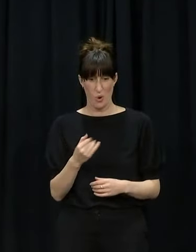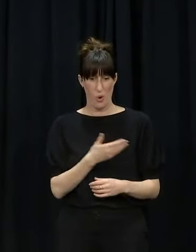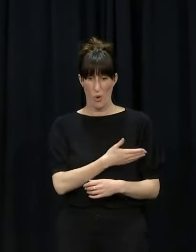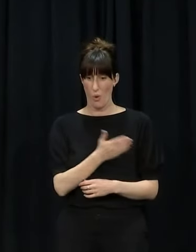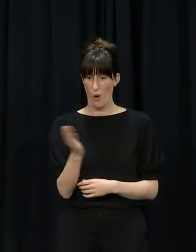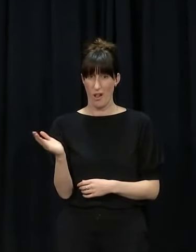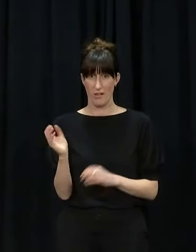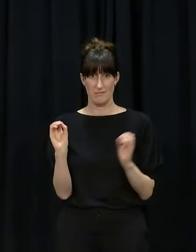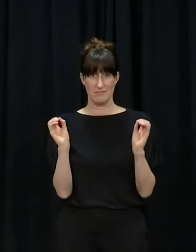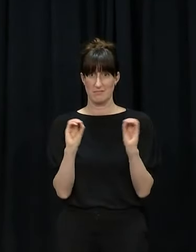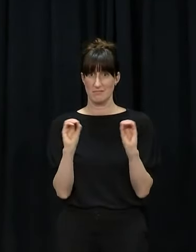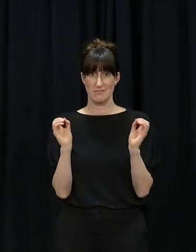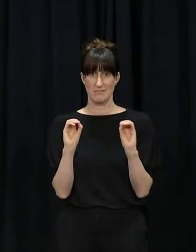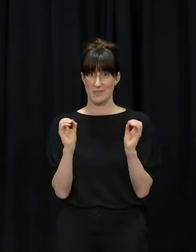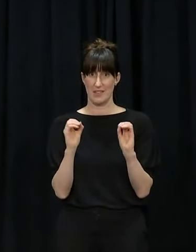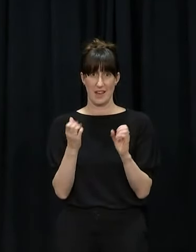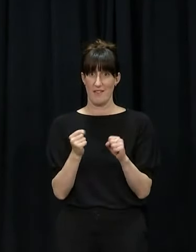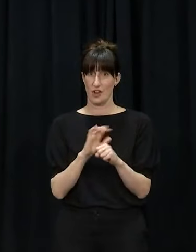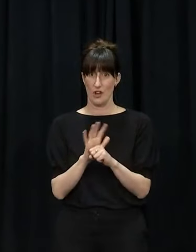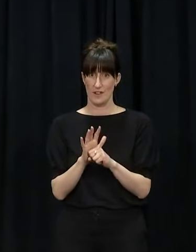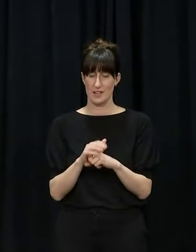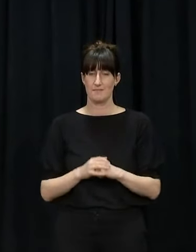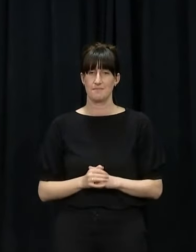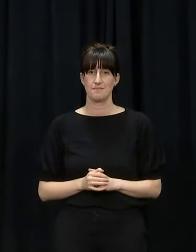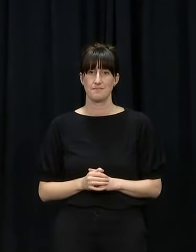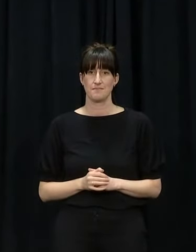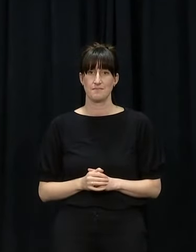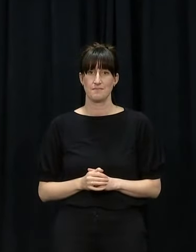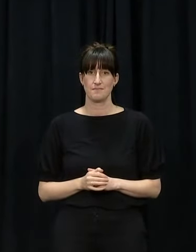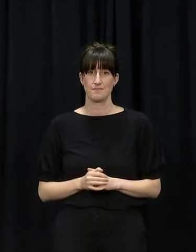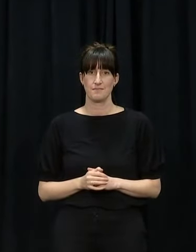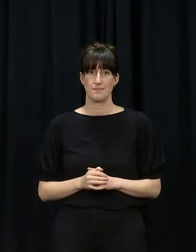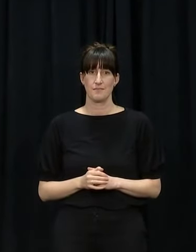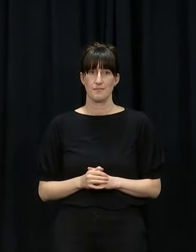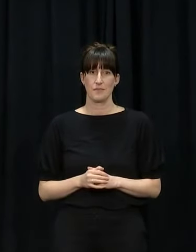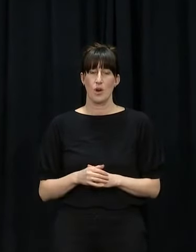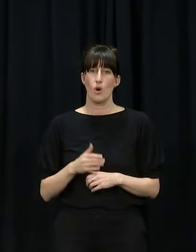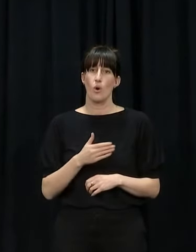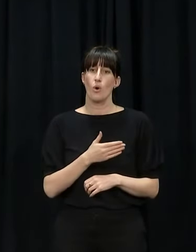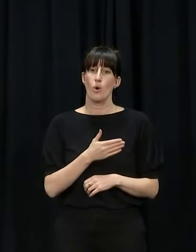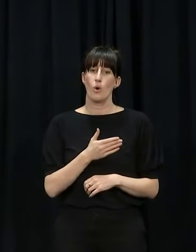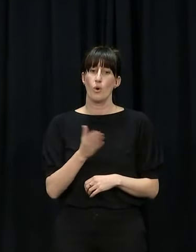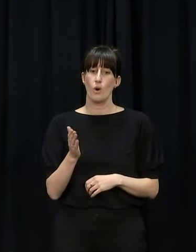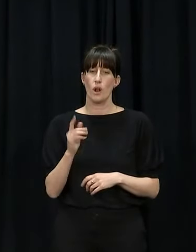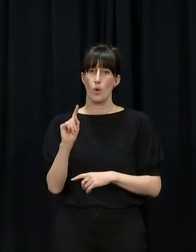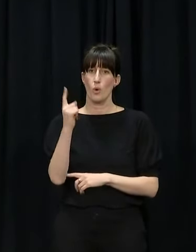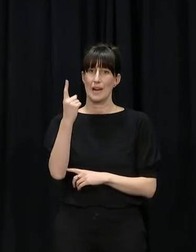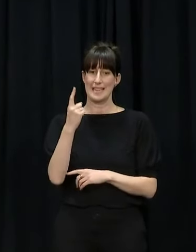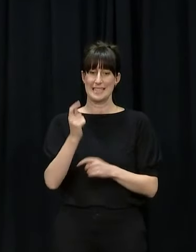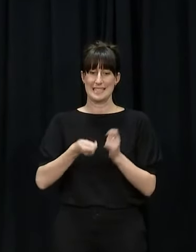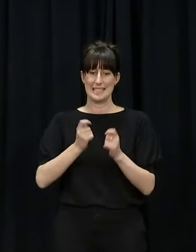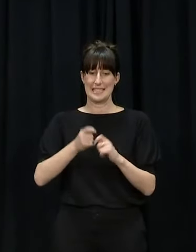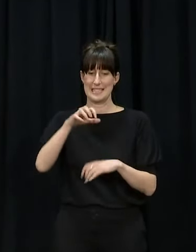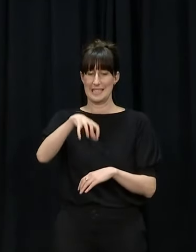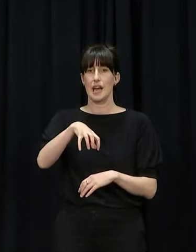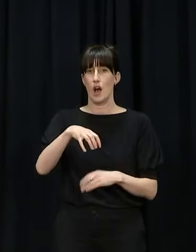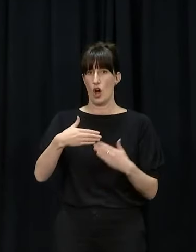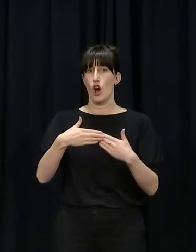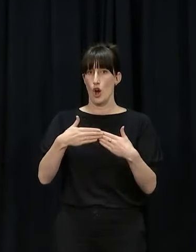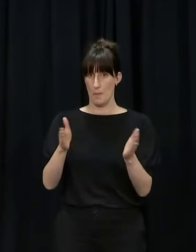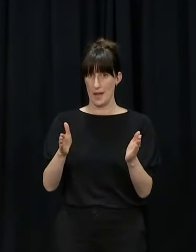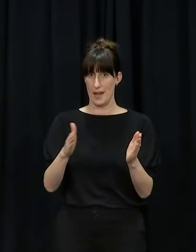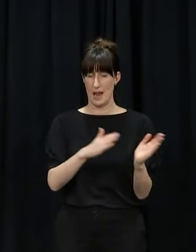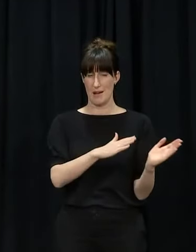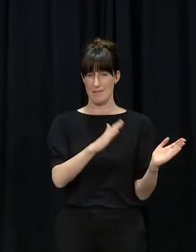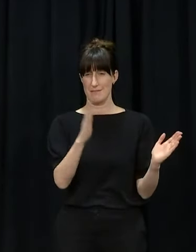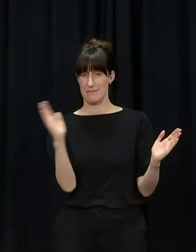back negative. On testing, in Auckland, all community testing centres are again open today with extended hours through to